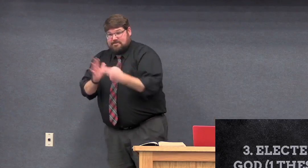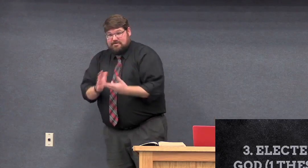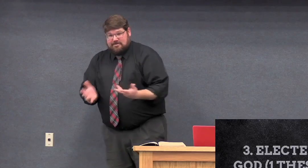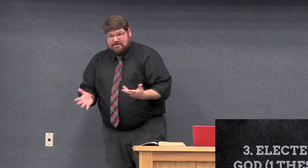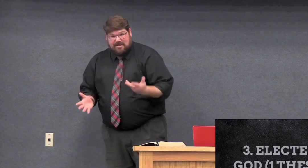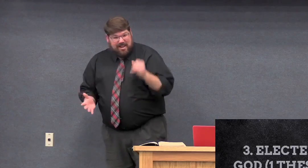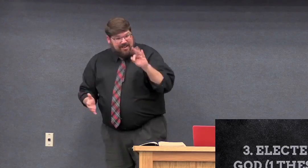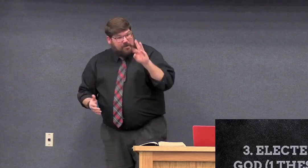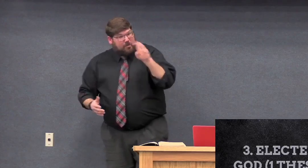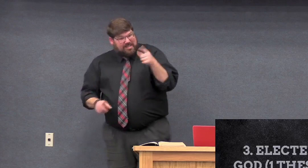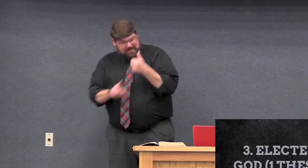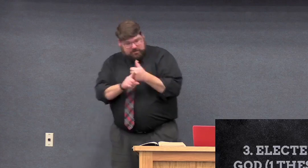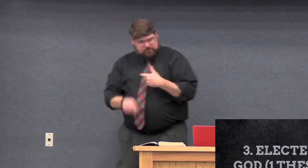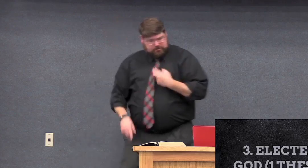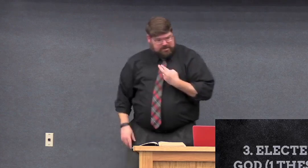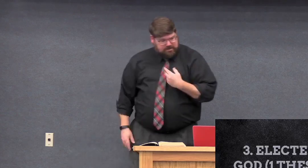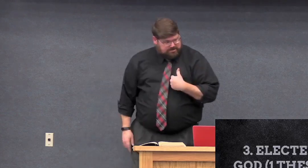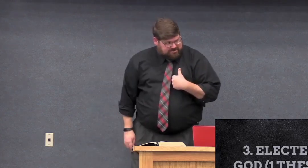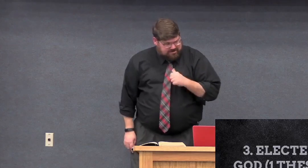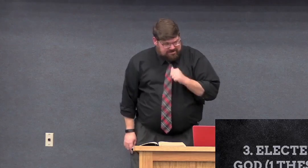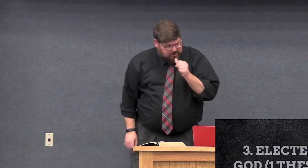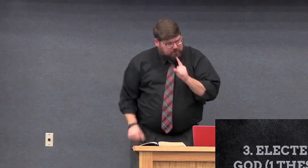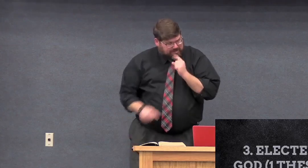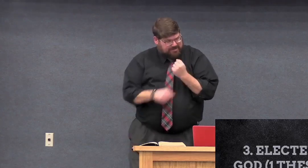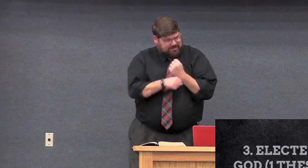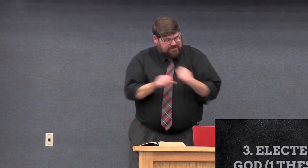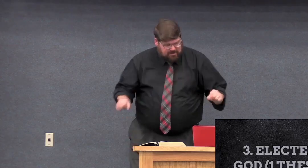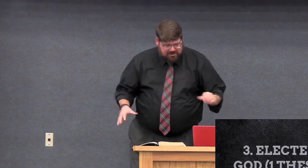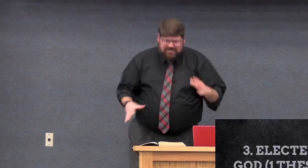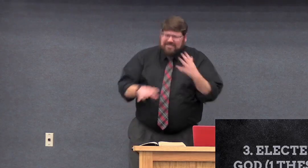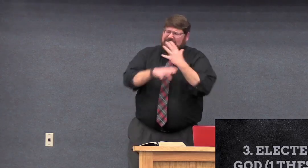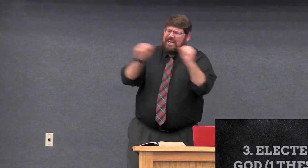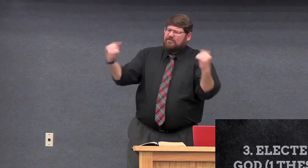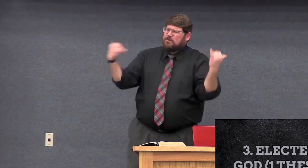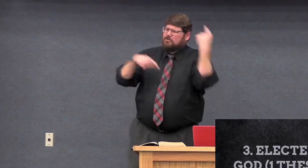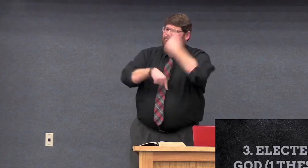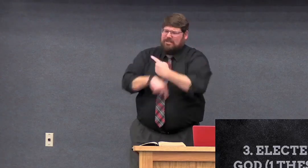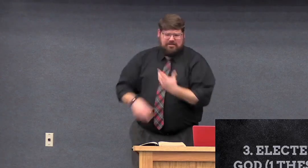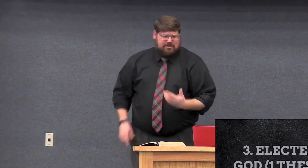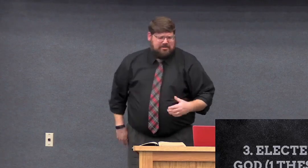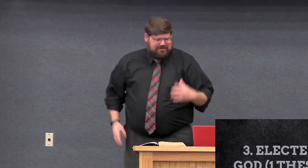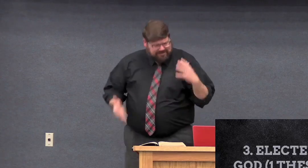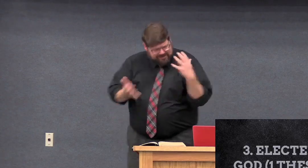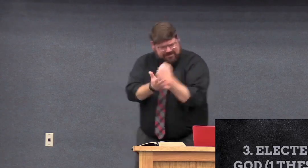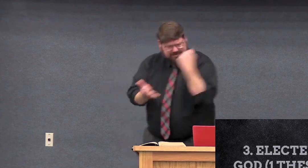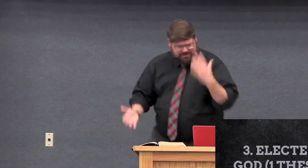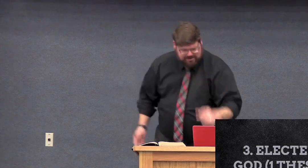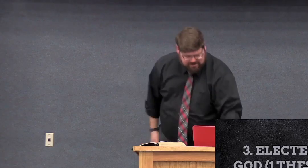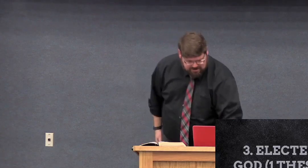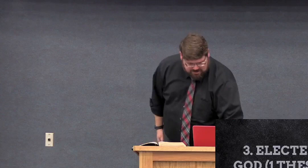probably some weeds here, people who are not actually saved, but they come to church. If you aren't